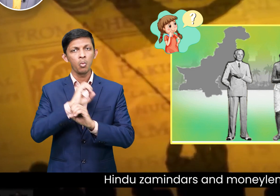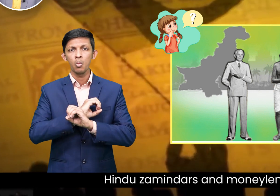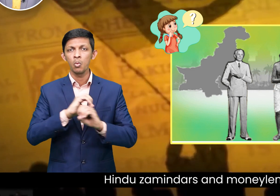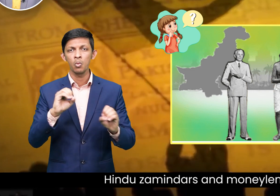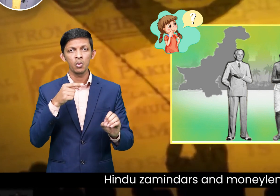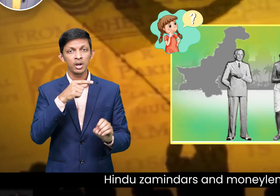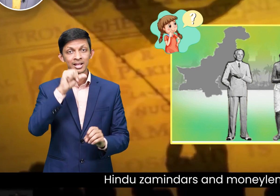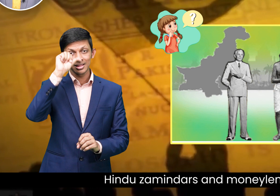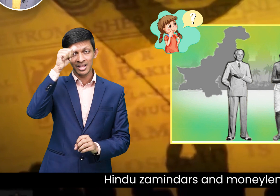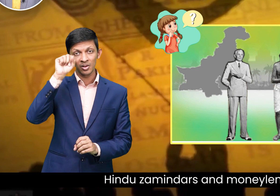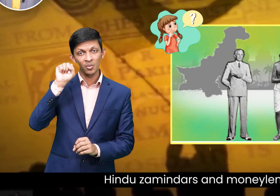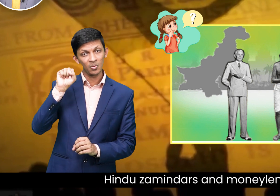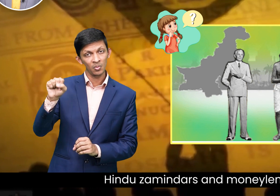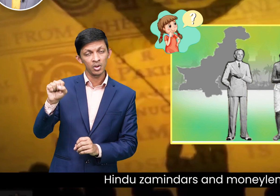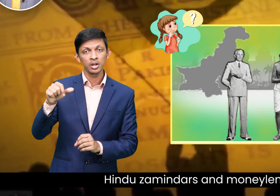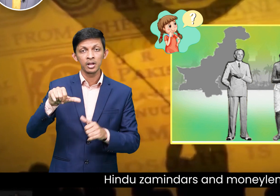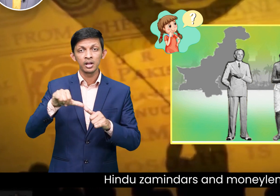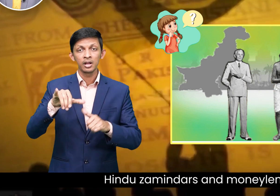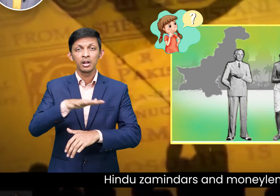money lenders.